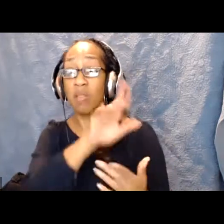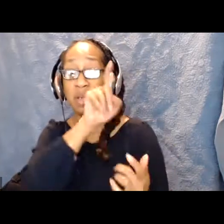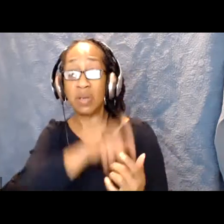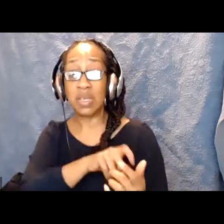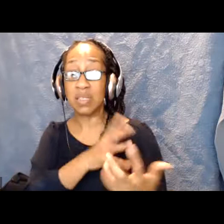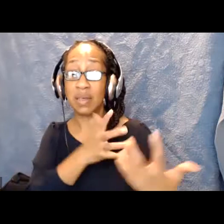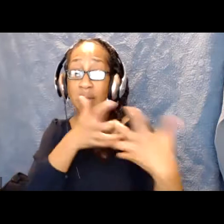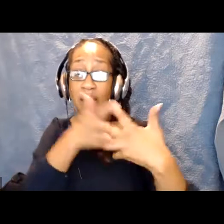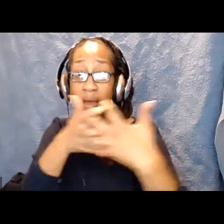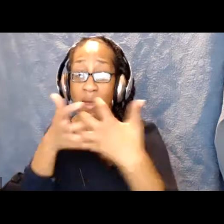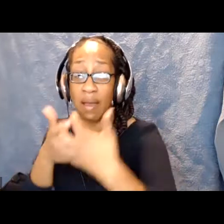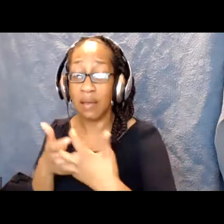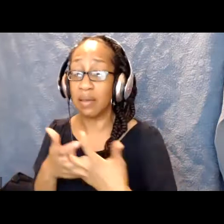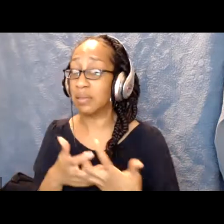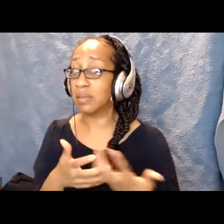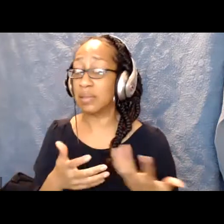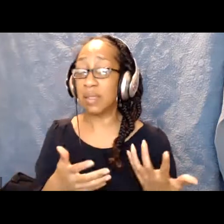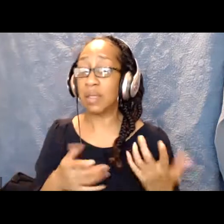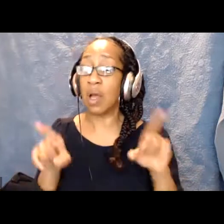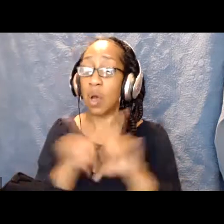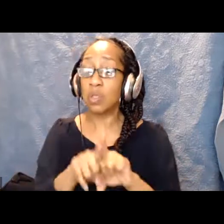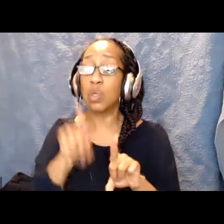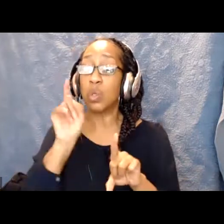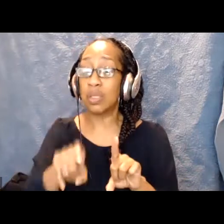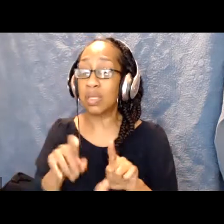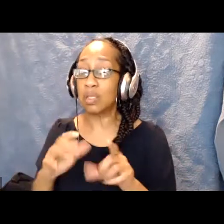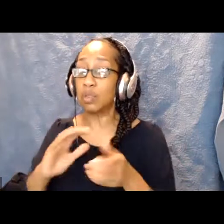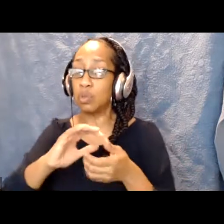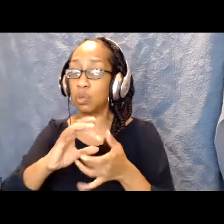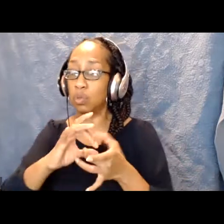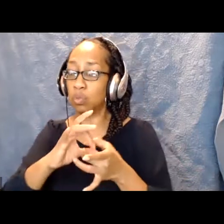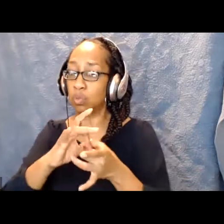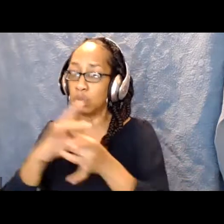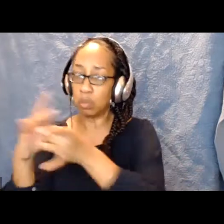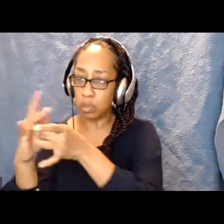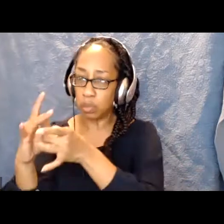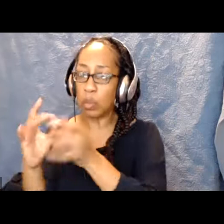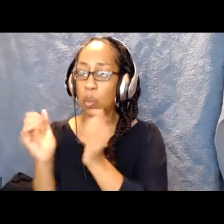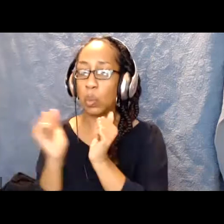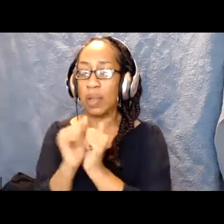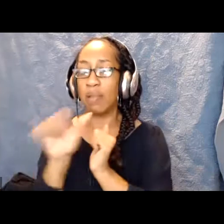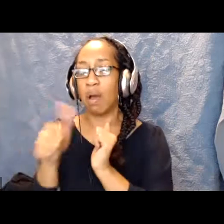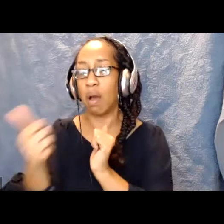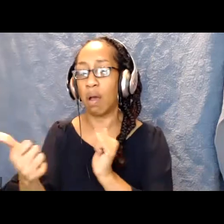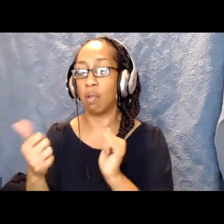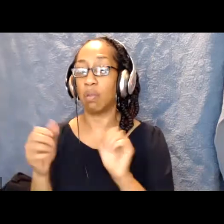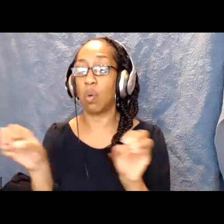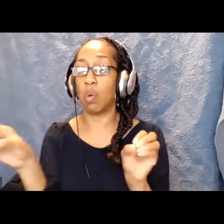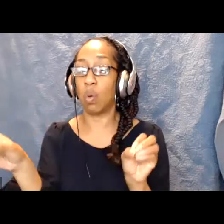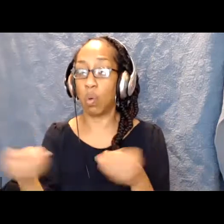potentially eligible, without engaging with colleagues in other organizations